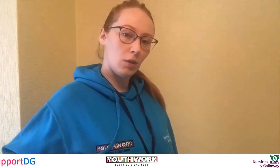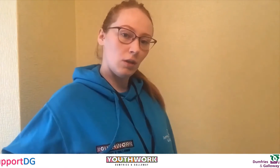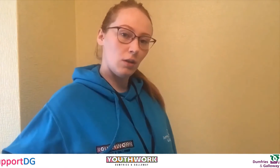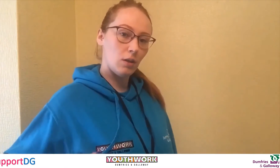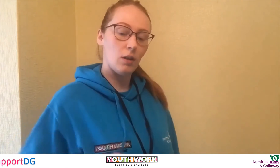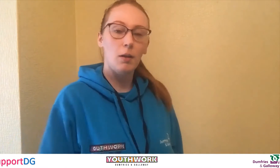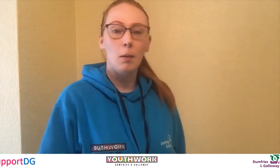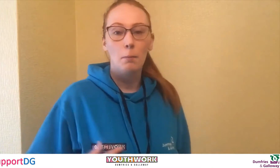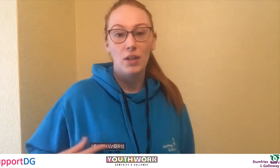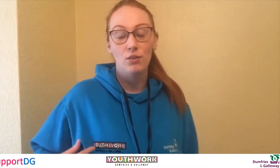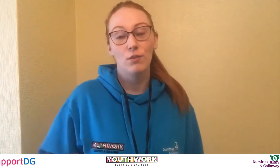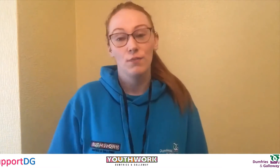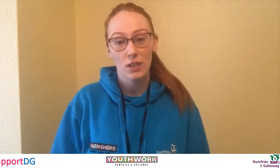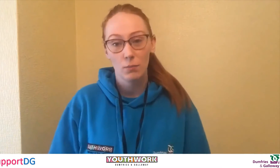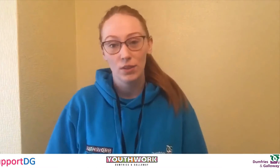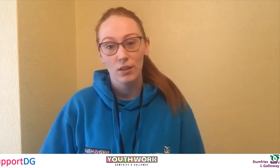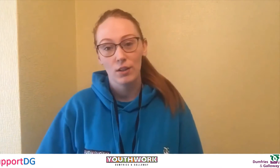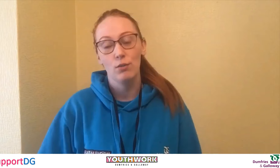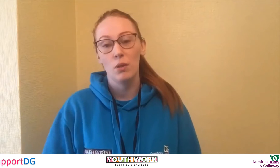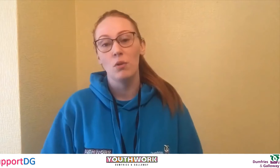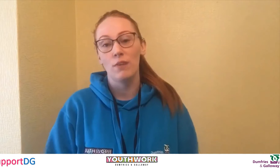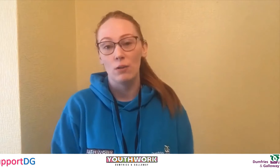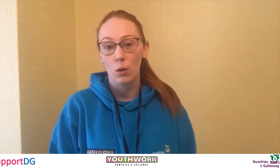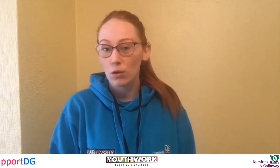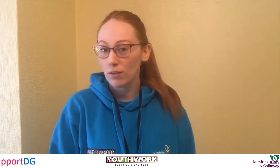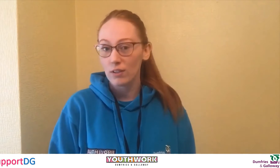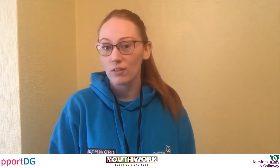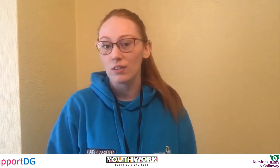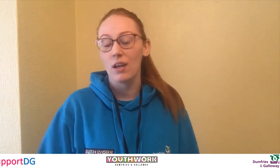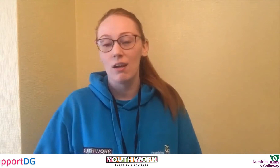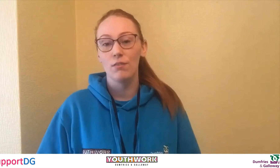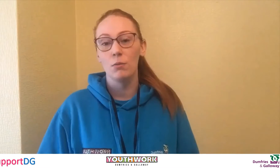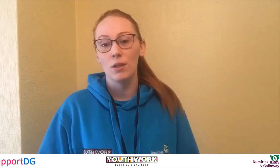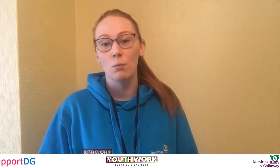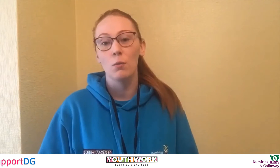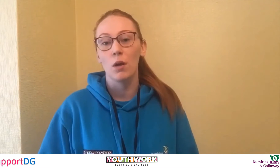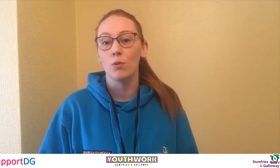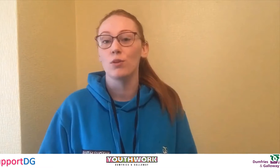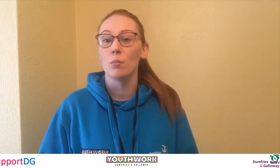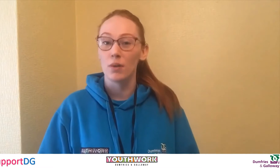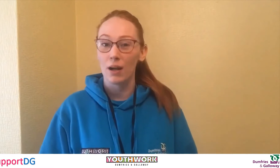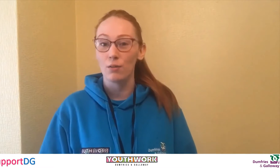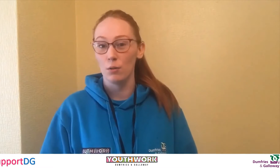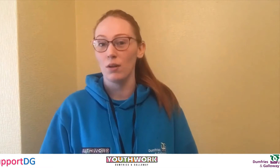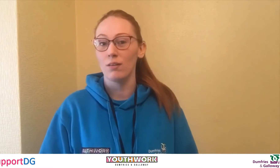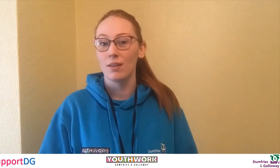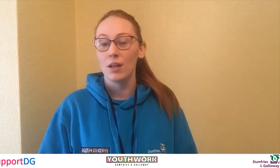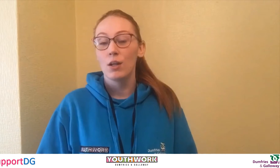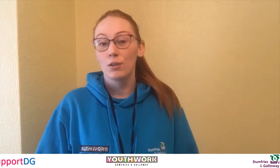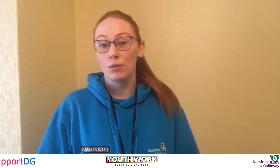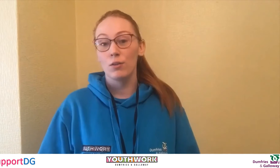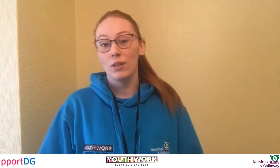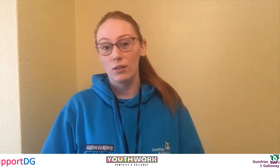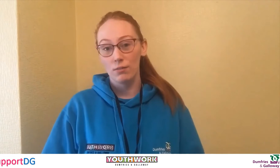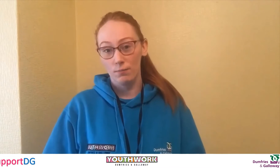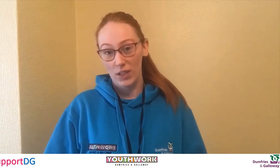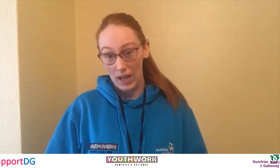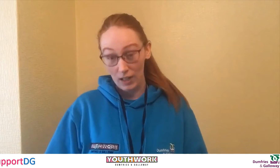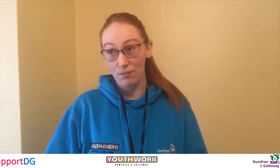Work page on Facebook, you'll be able to find all the videos. Every week we'll be uploading a brand new one. So here's a second